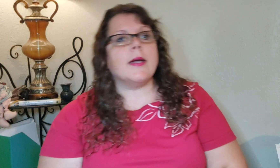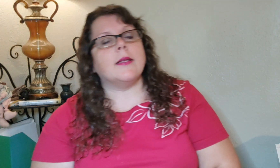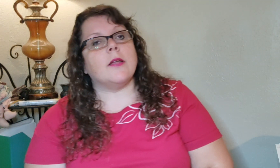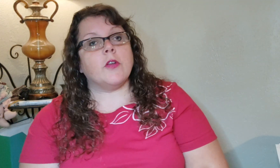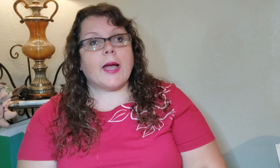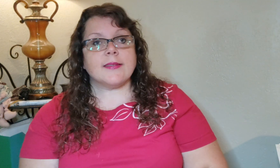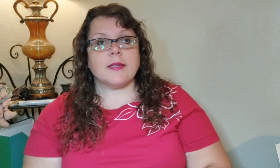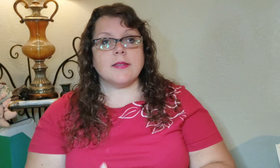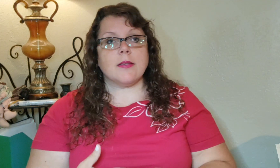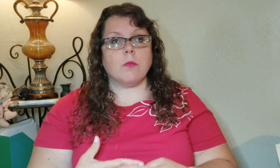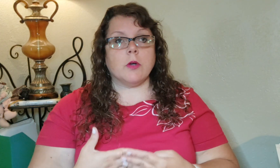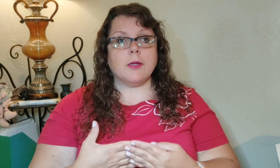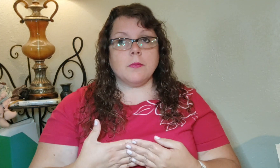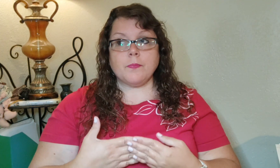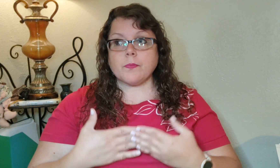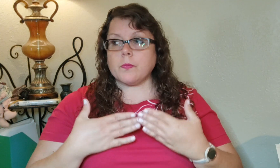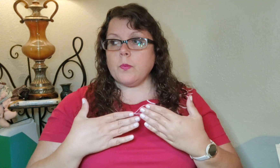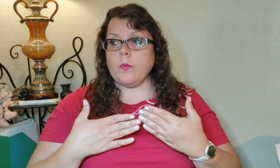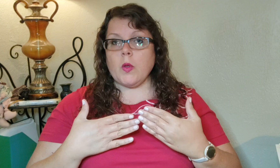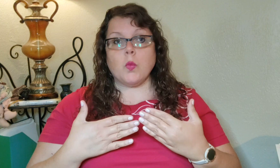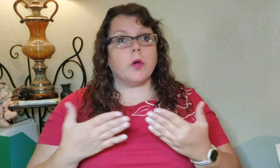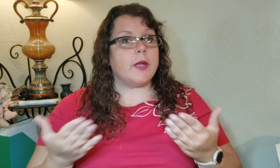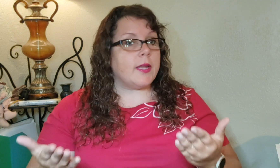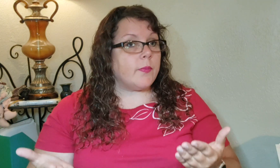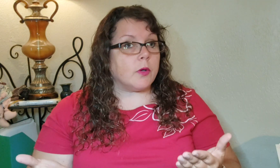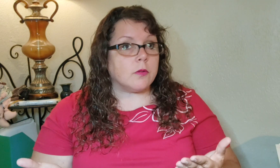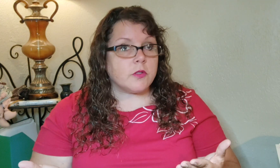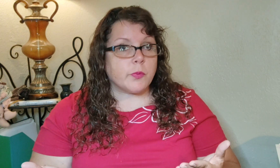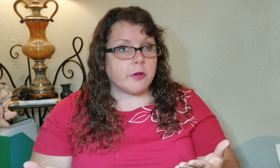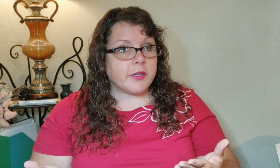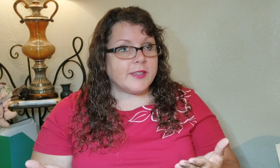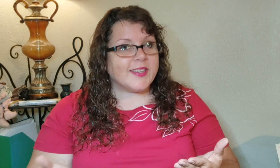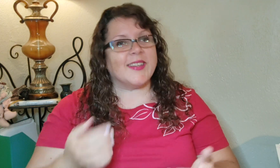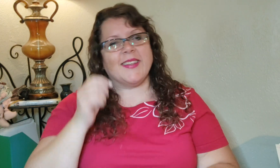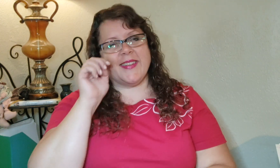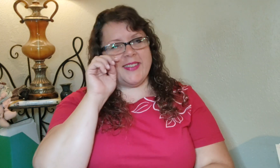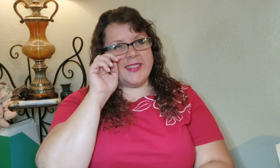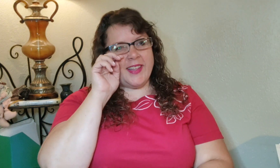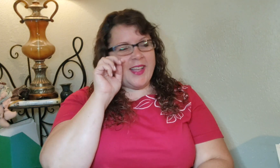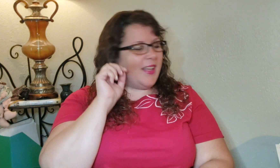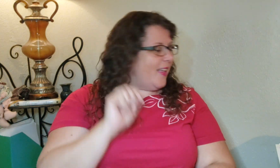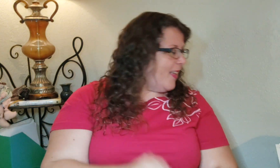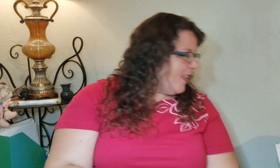And if you're asking someone, were any bones broken?